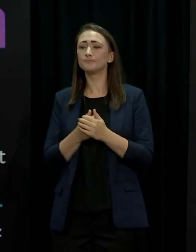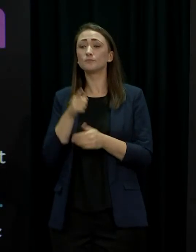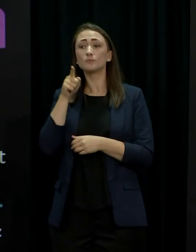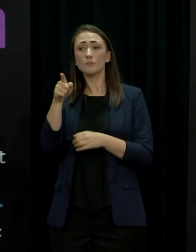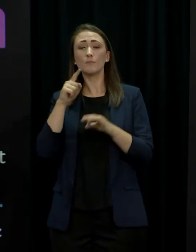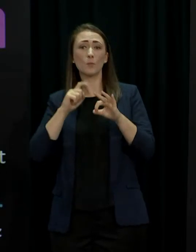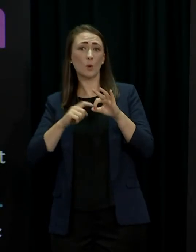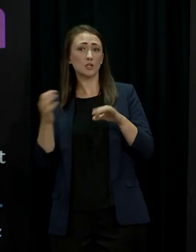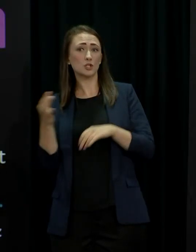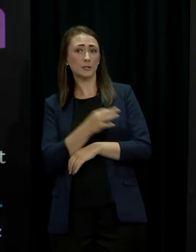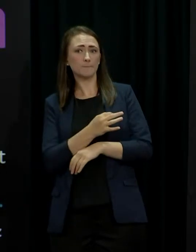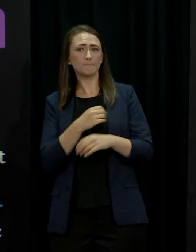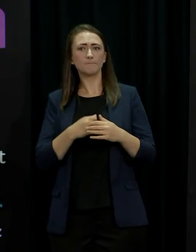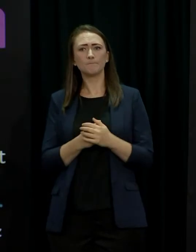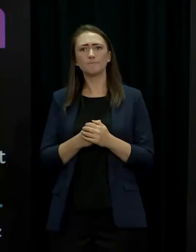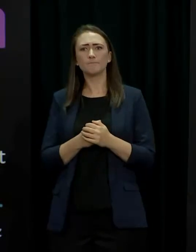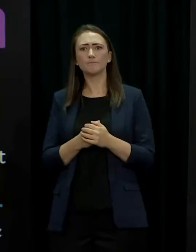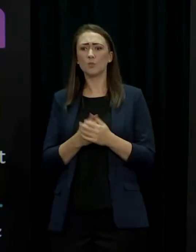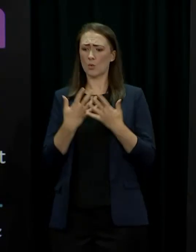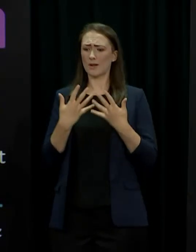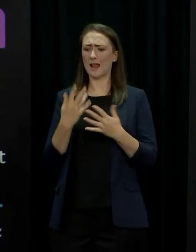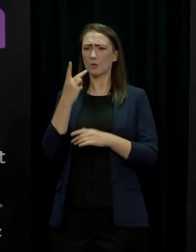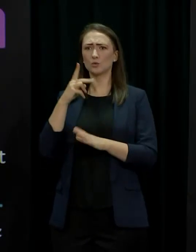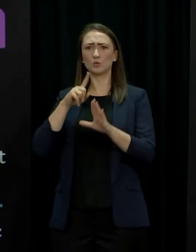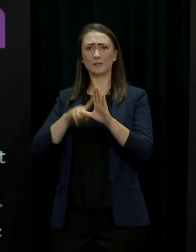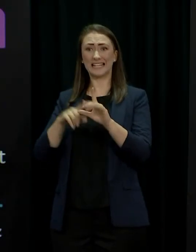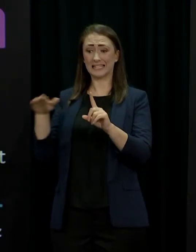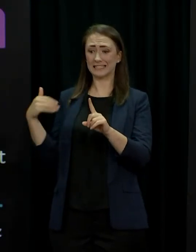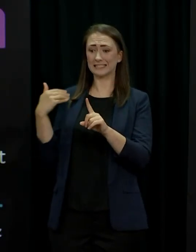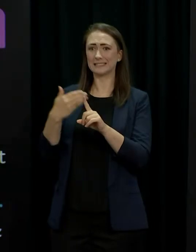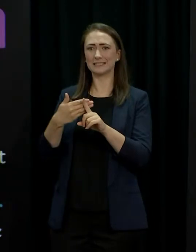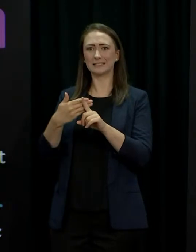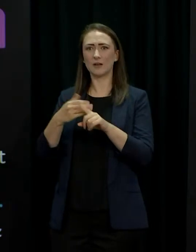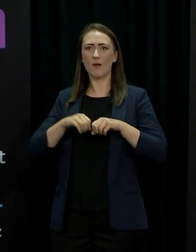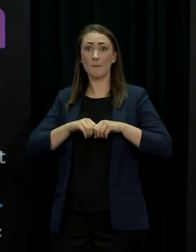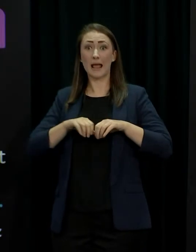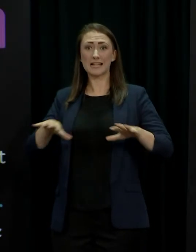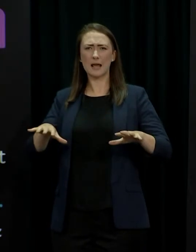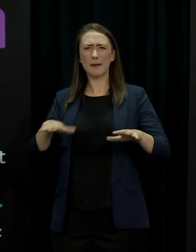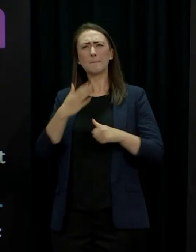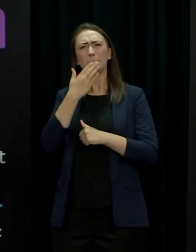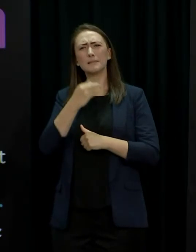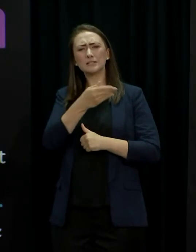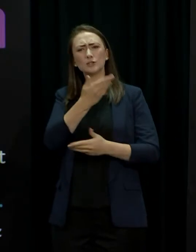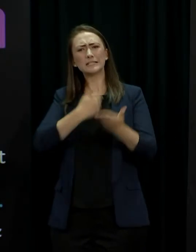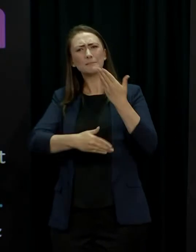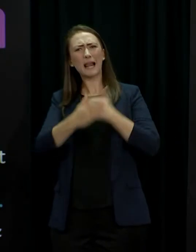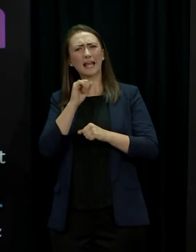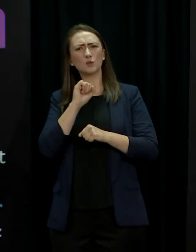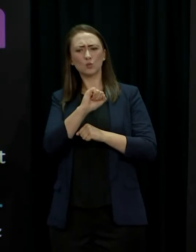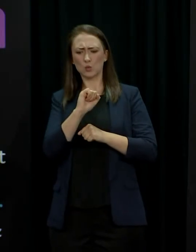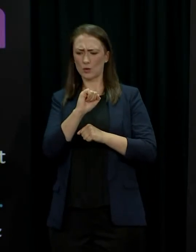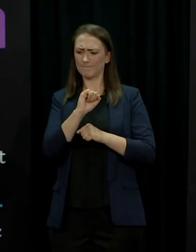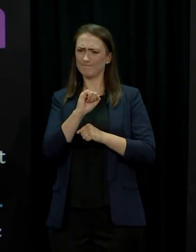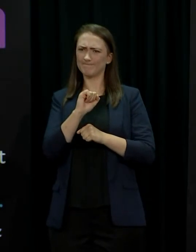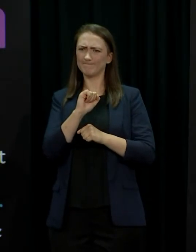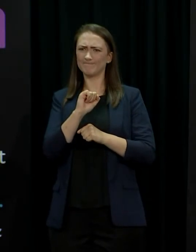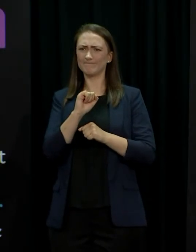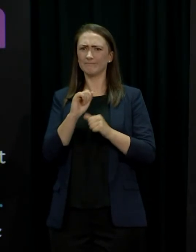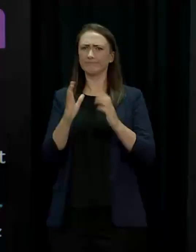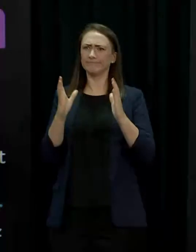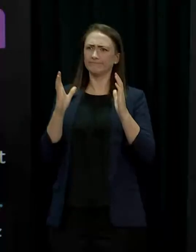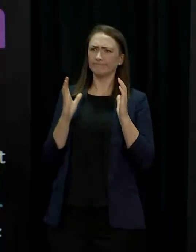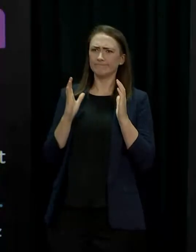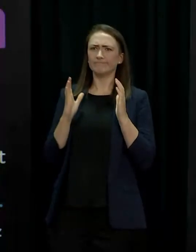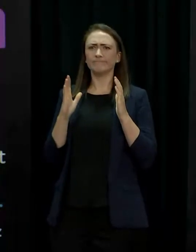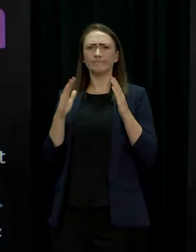time for you. Obviously now we're more than 2 years in. Can you describe the toll that this job and leading the health response for COVID-19 has had on